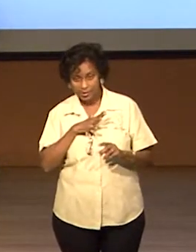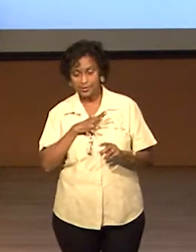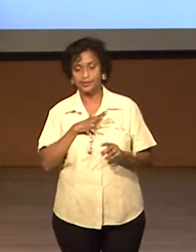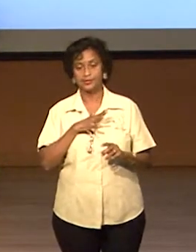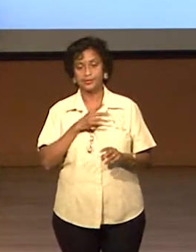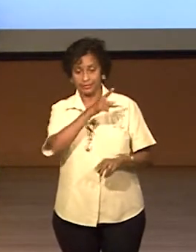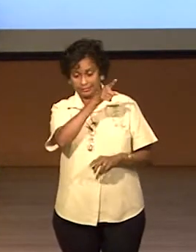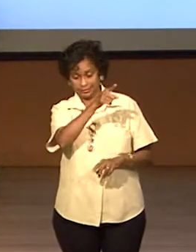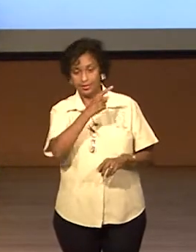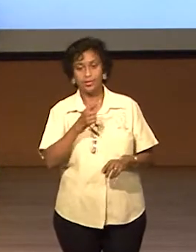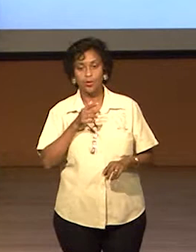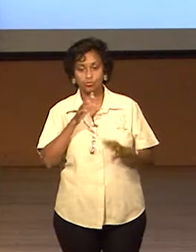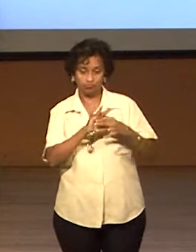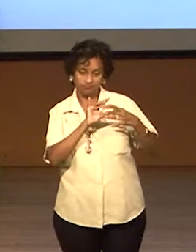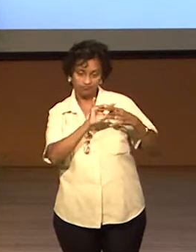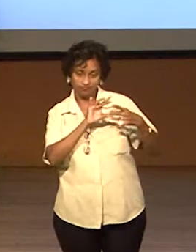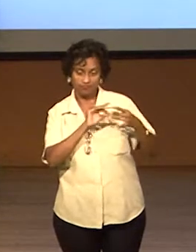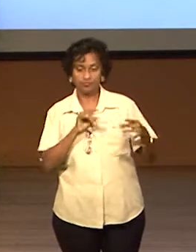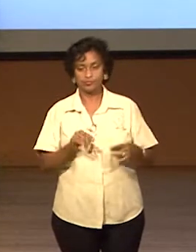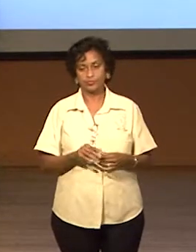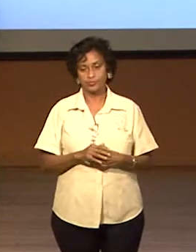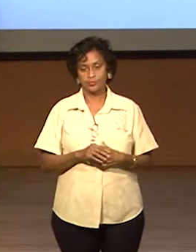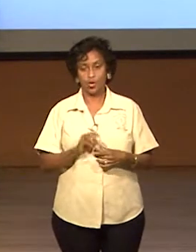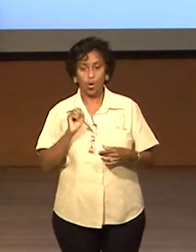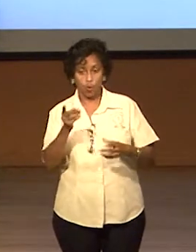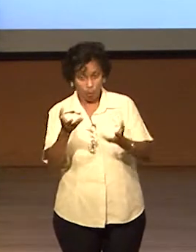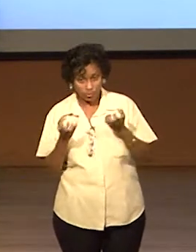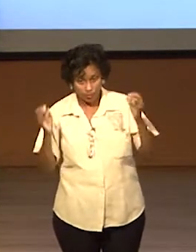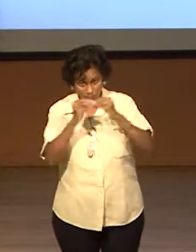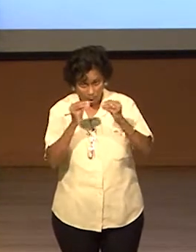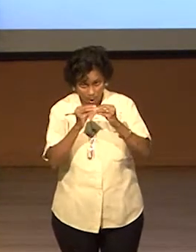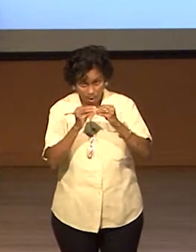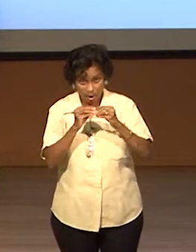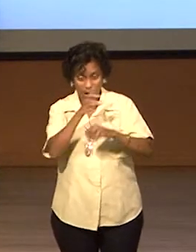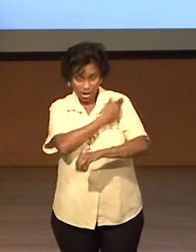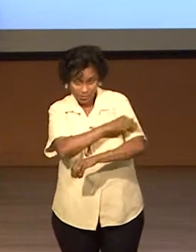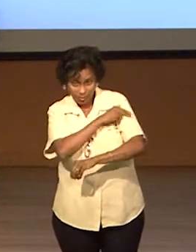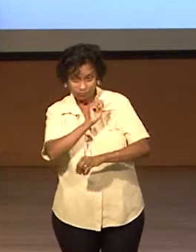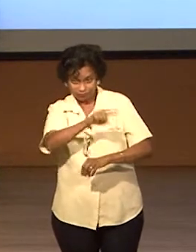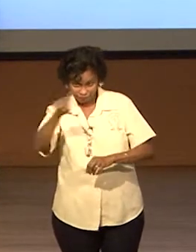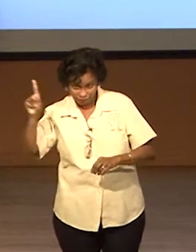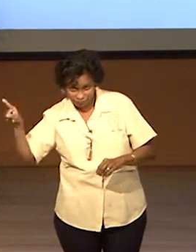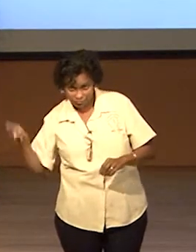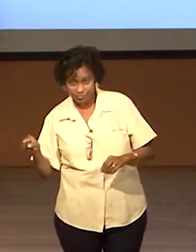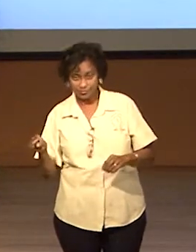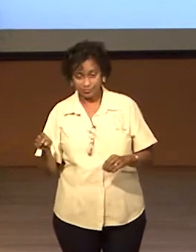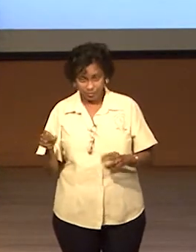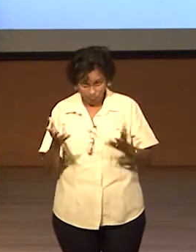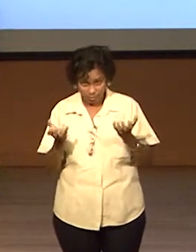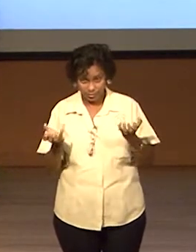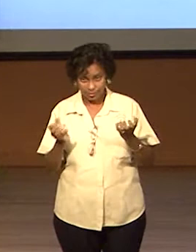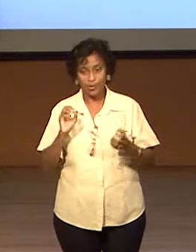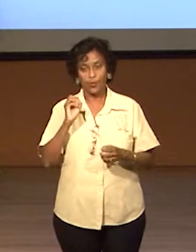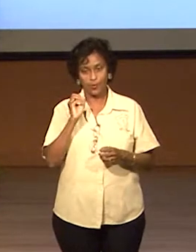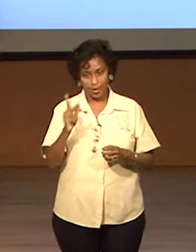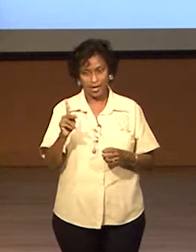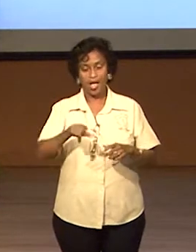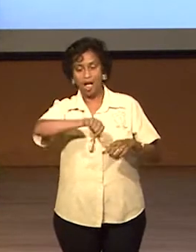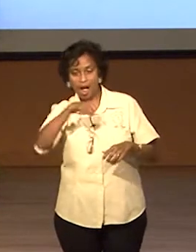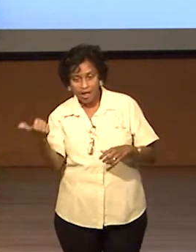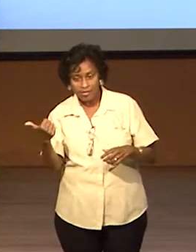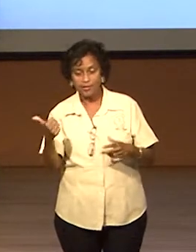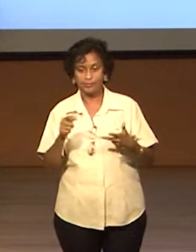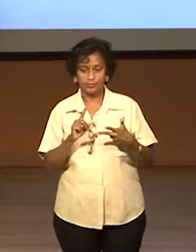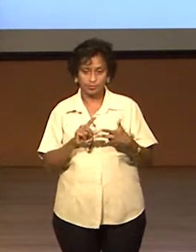to the random clinic in the cluster communities soon. That is one. I want to answer the lady who said for